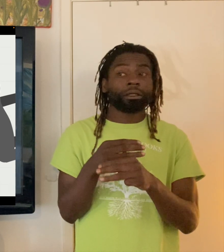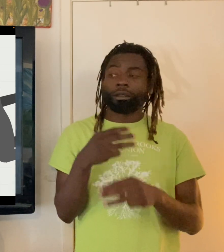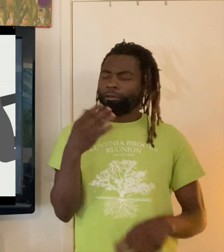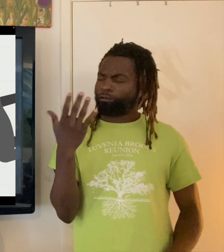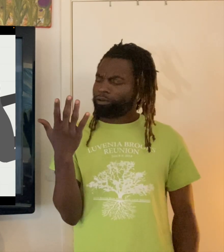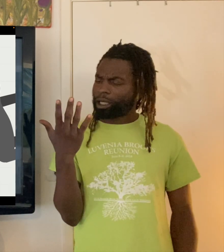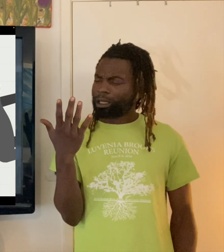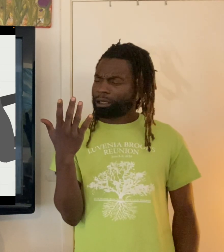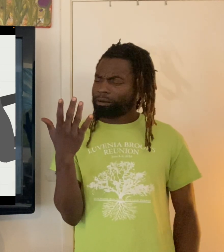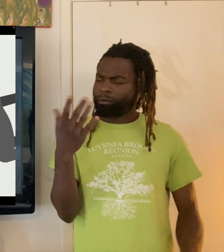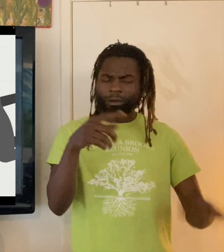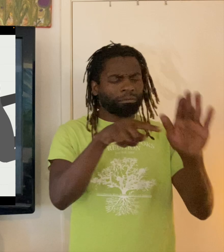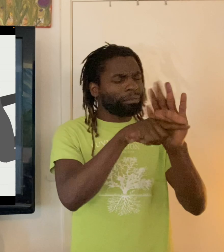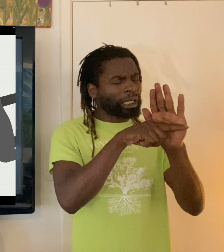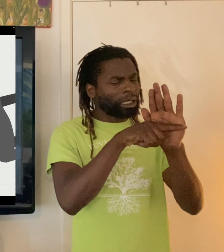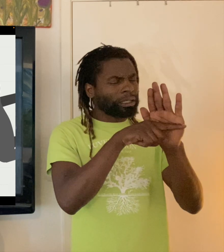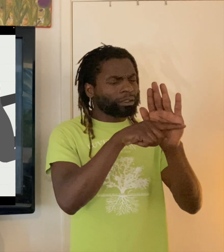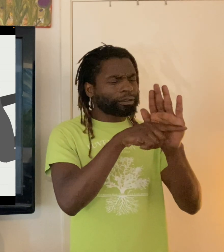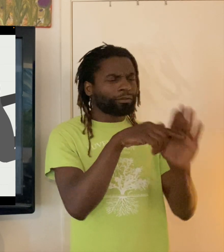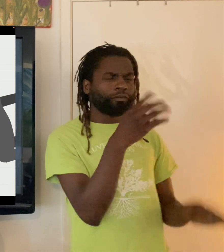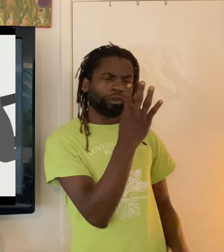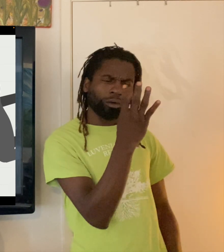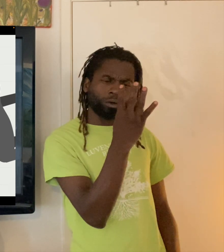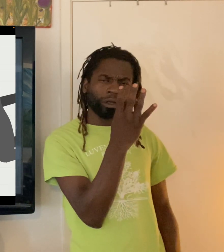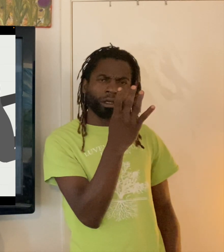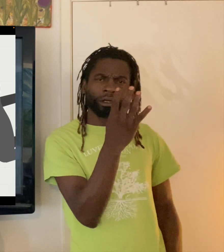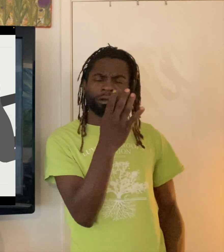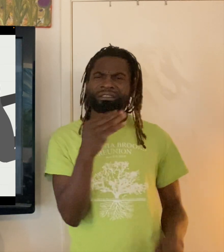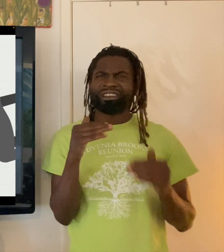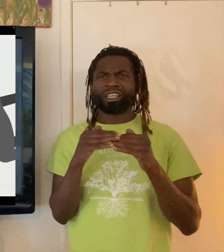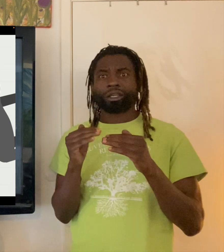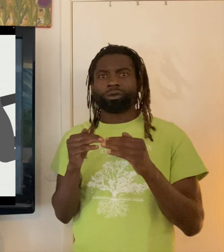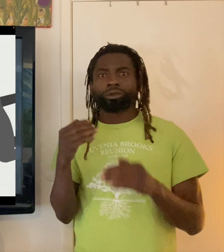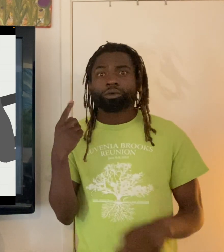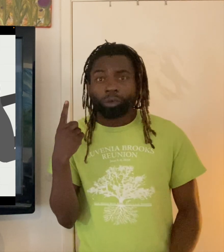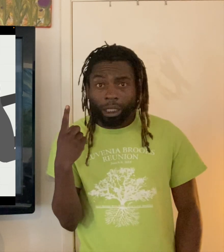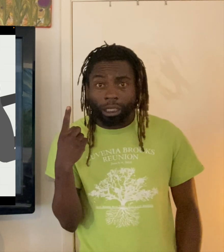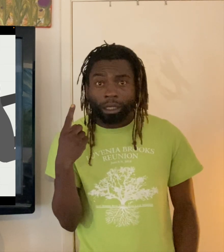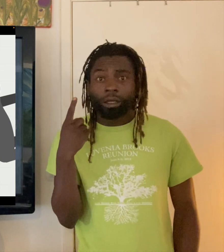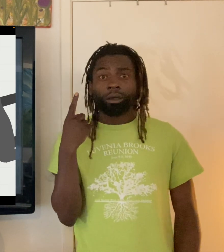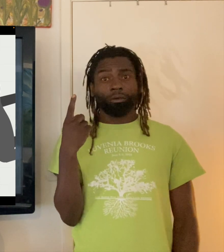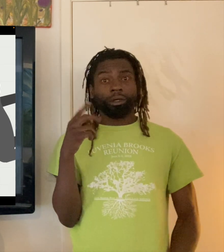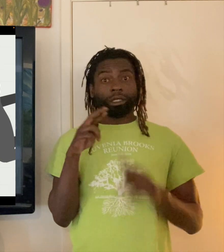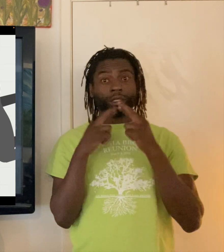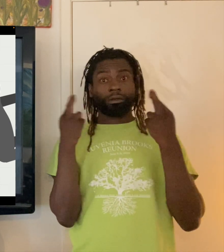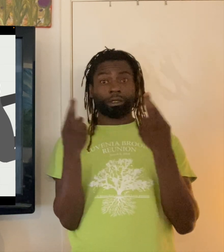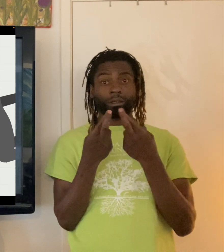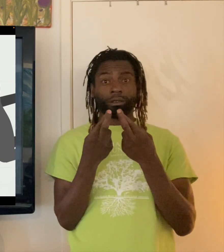5 and we subtract 4, we only have 1 left. 1 donut.